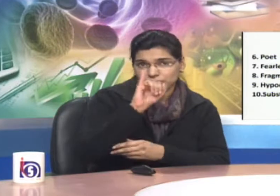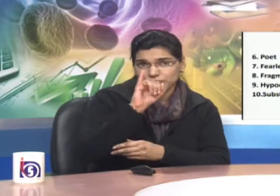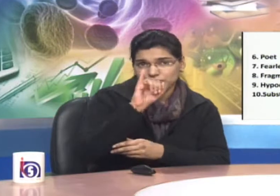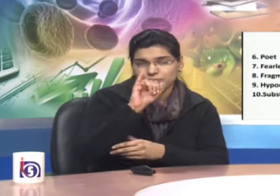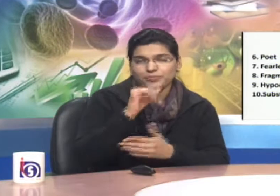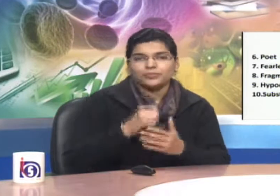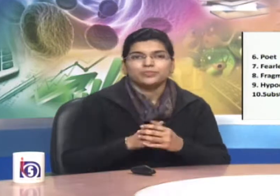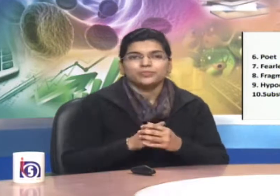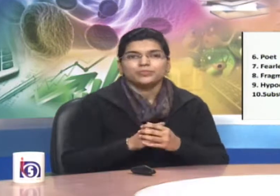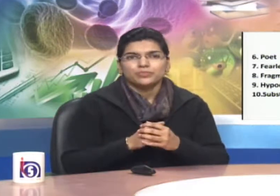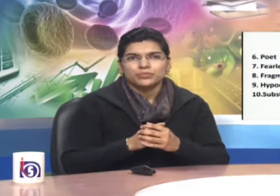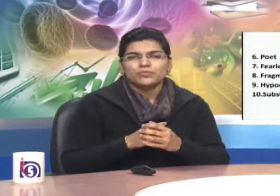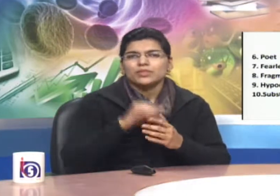Sixth word is